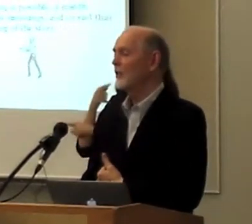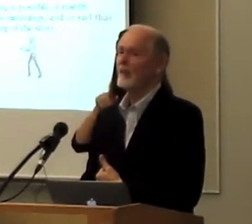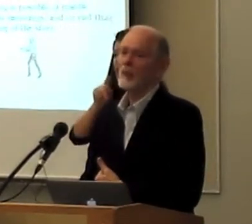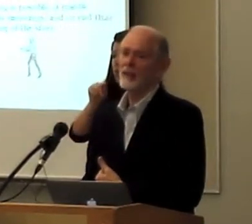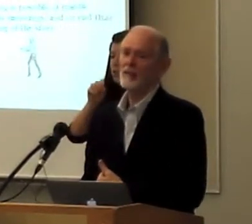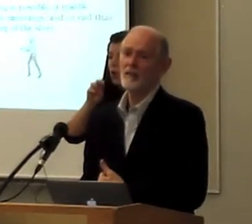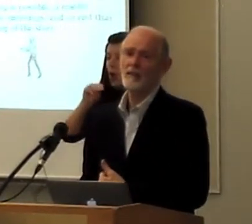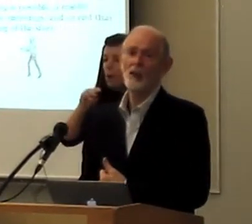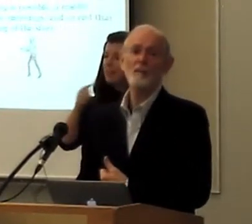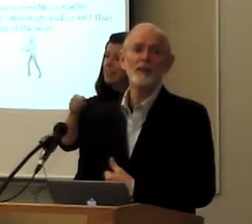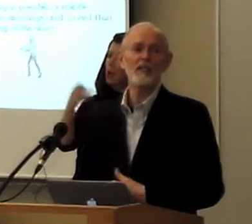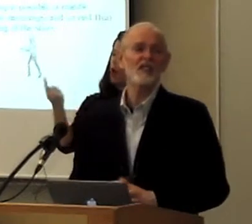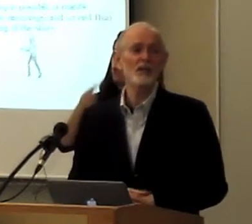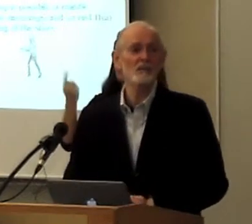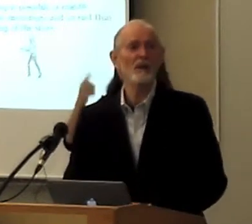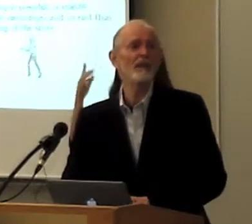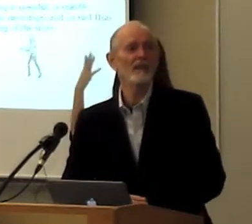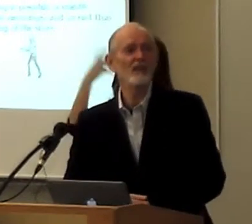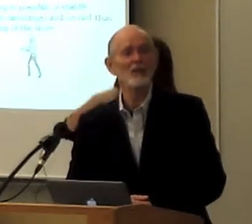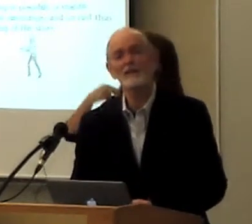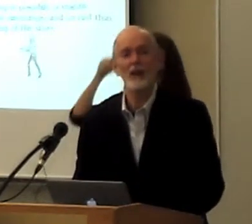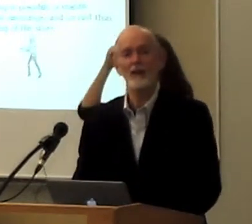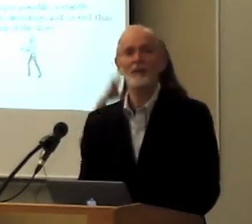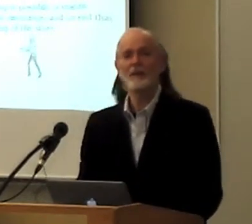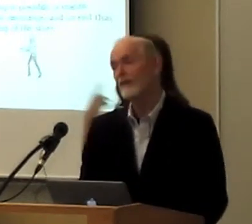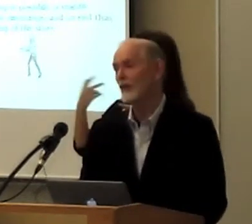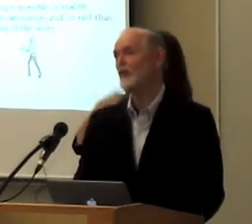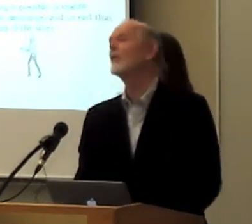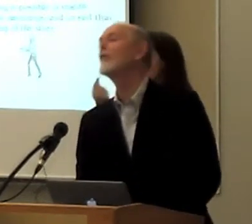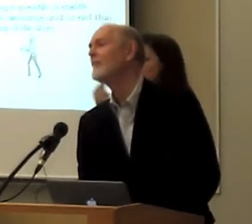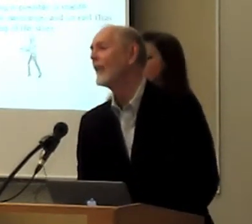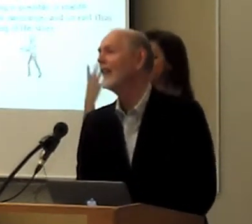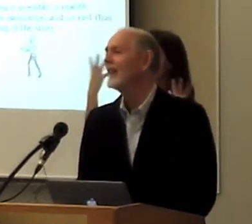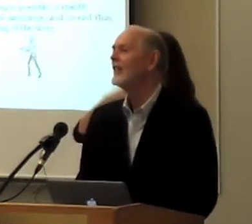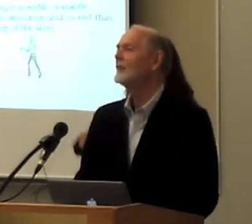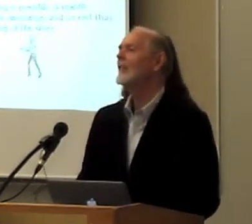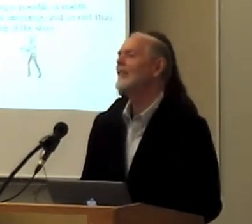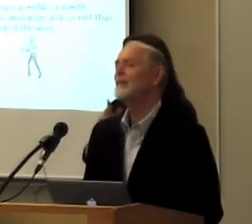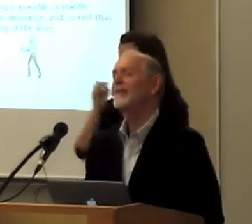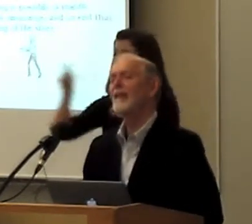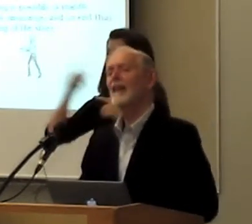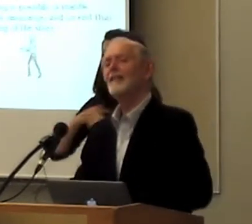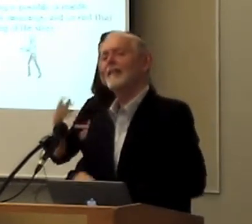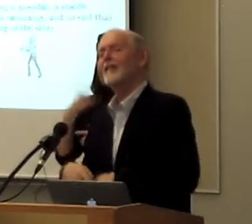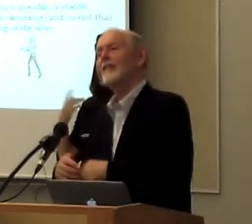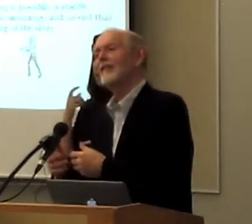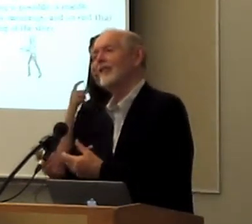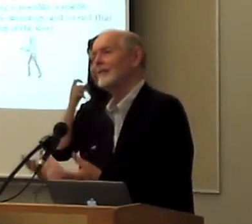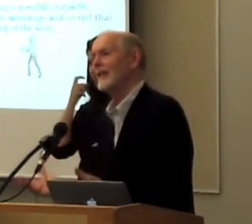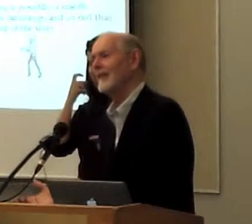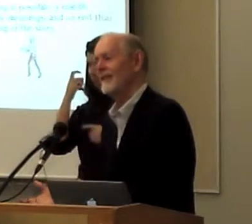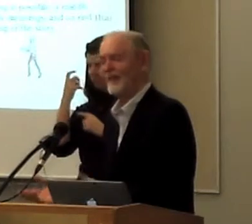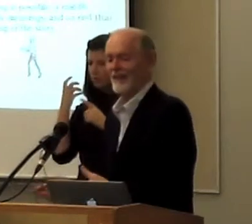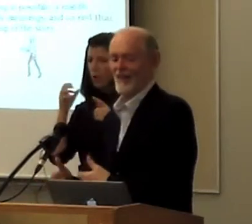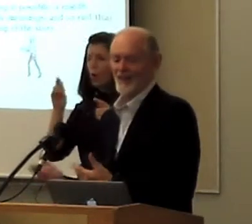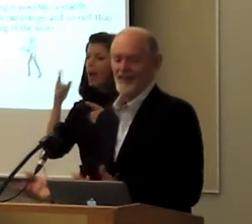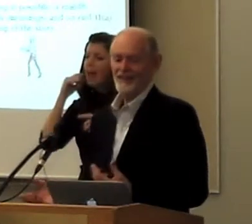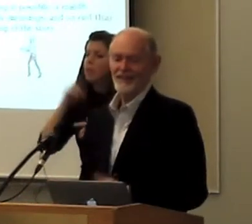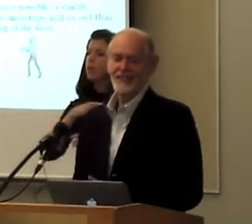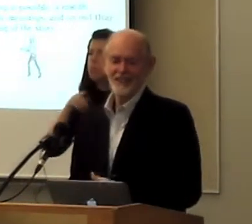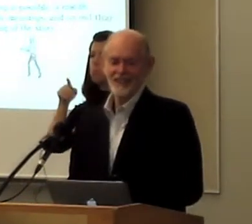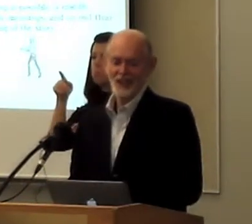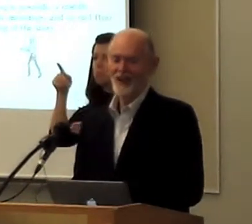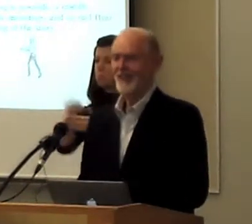tie and loved his grandmother, and Tom picked his nose in public and used foul language in front of children, you begin to feel glad that he shot Tom, right?